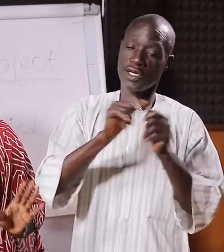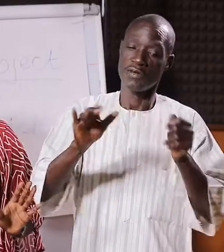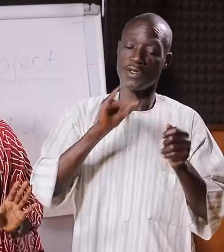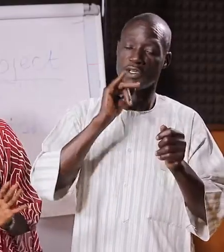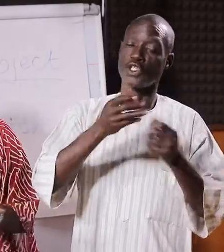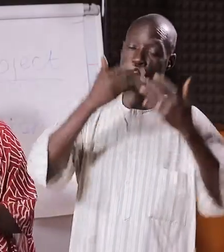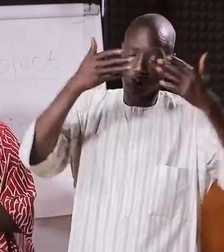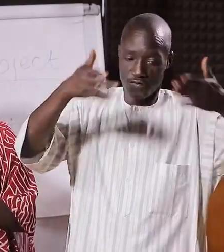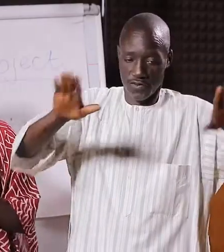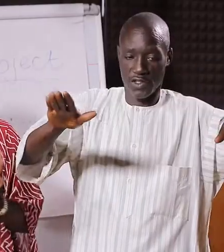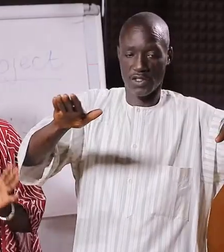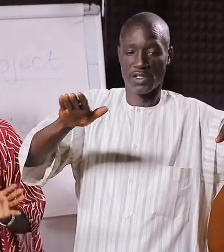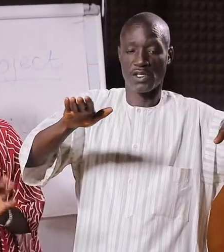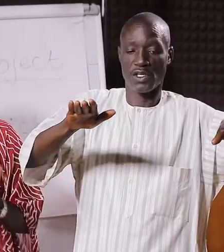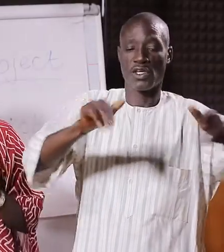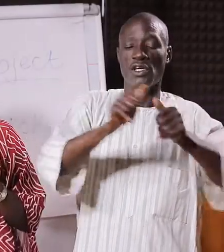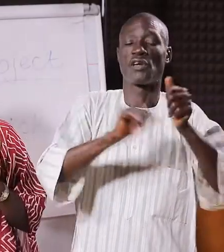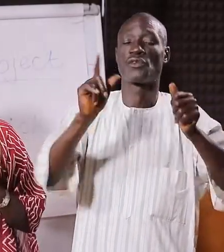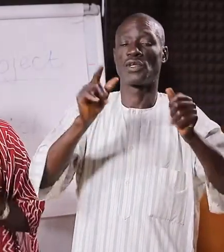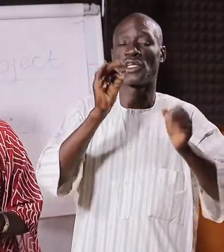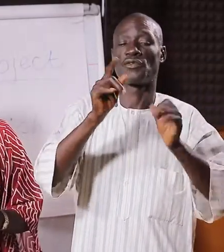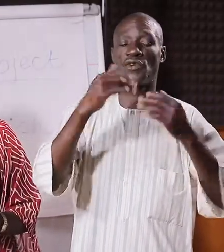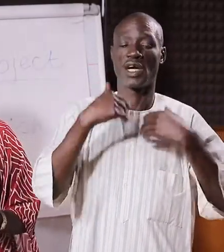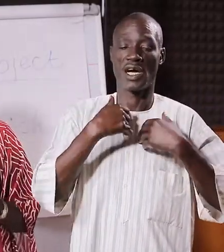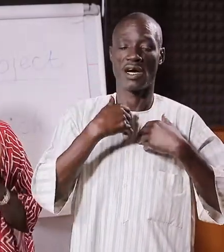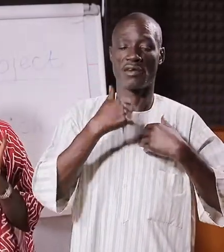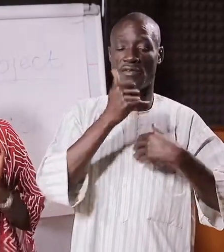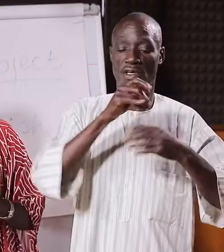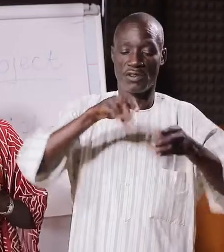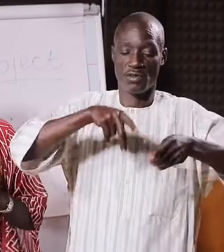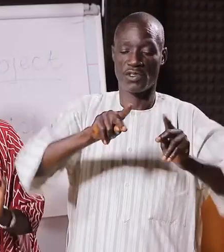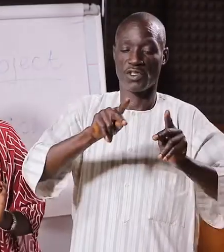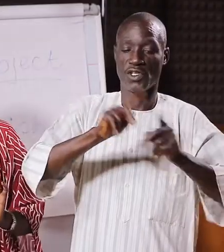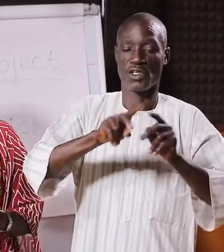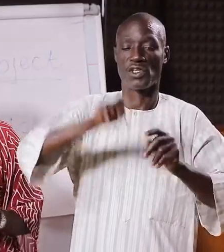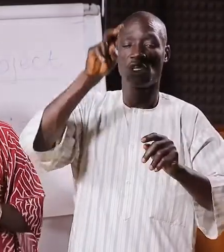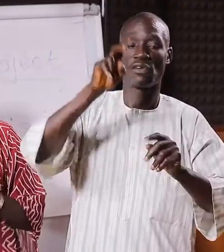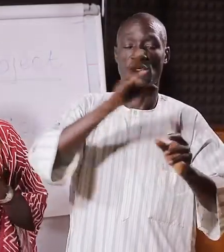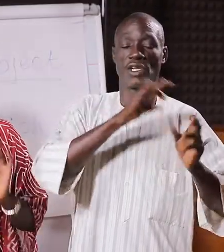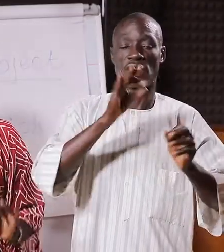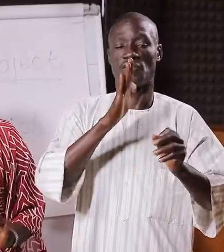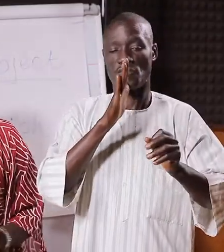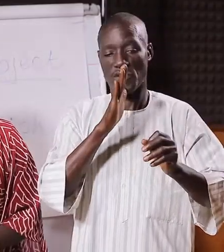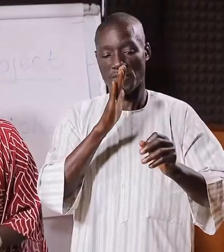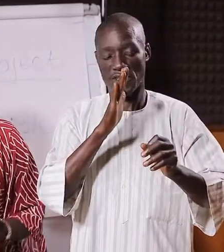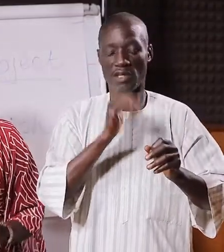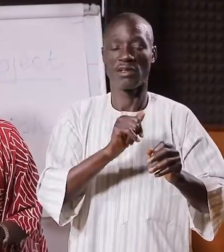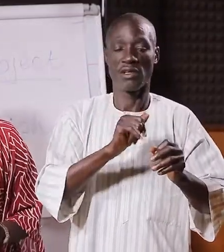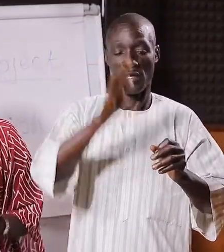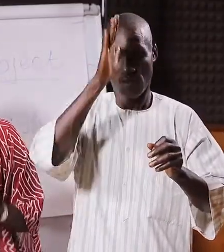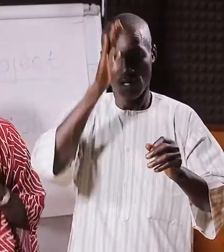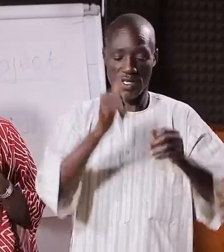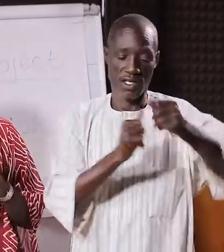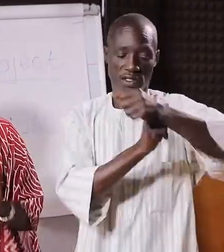is okay, we are safe everywhere. If you have an opportunity to travel, daddy and mommy support you. You could even travel together with daddy and